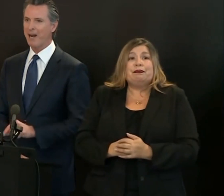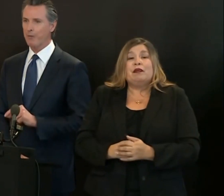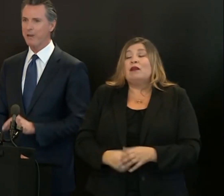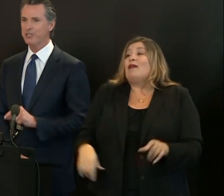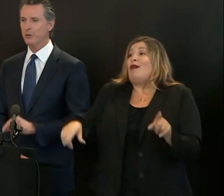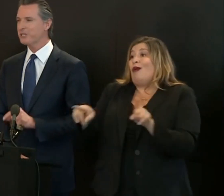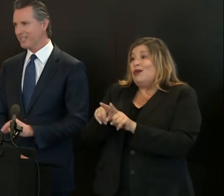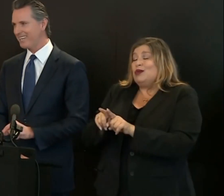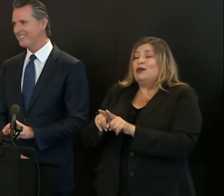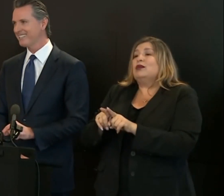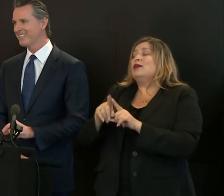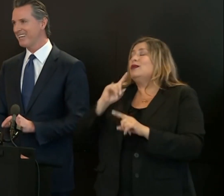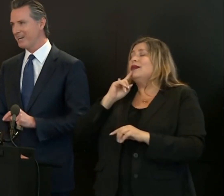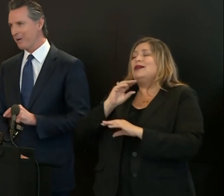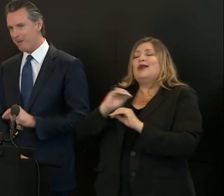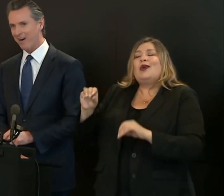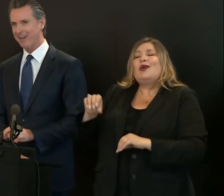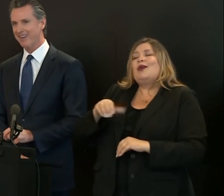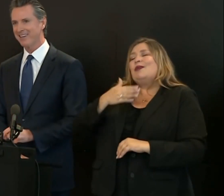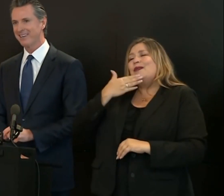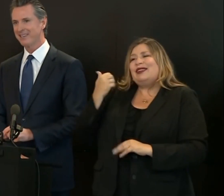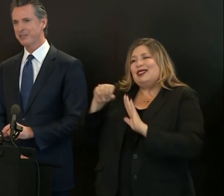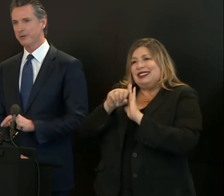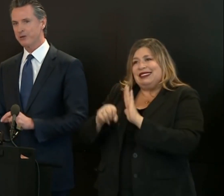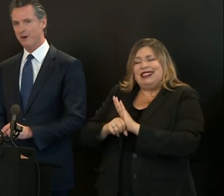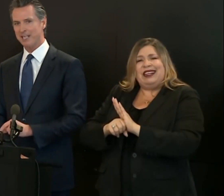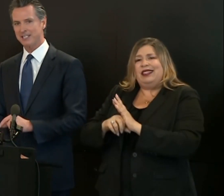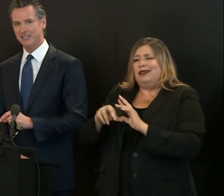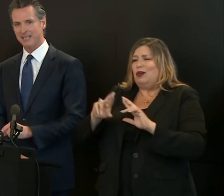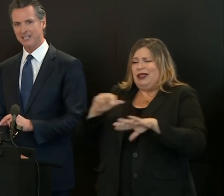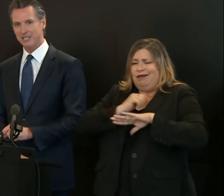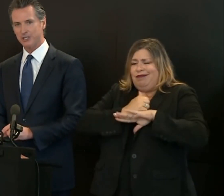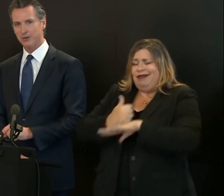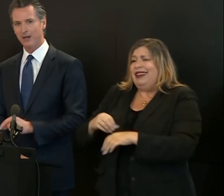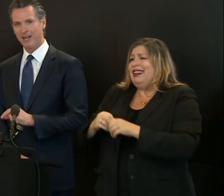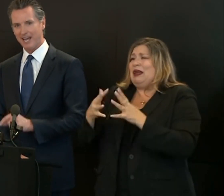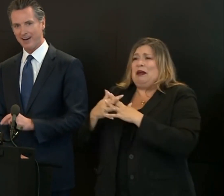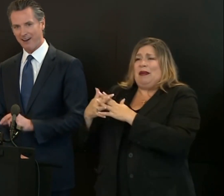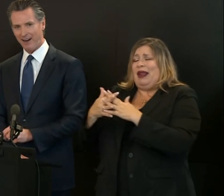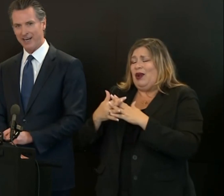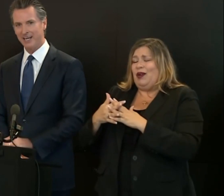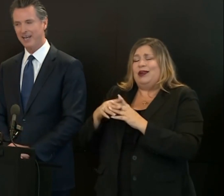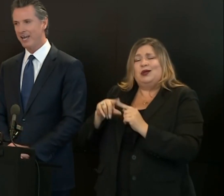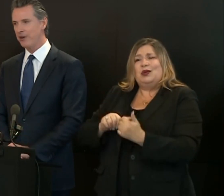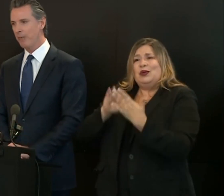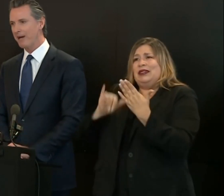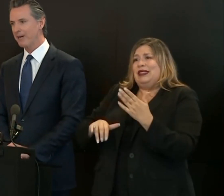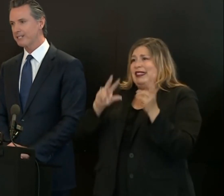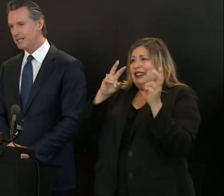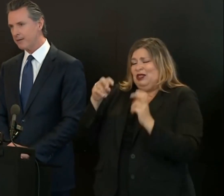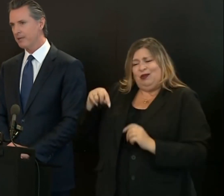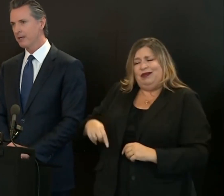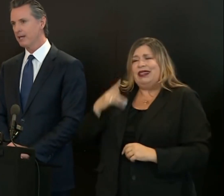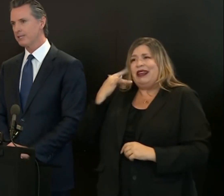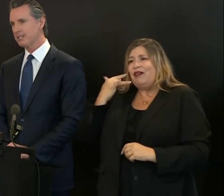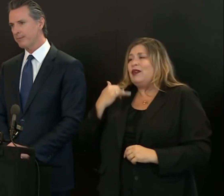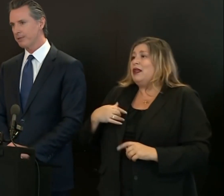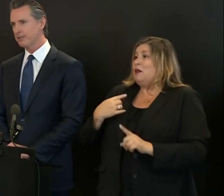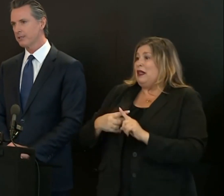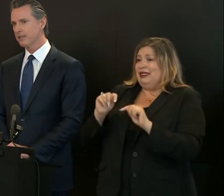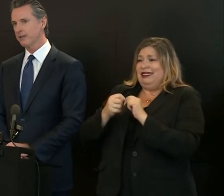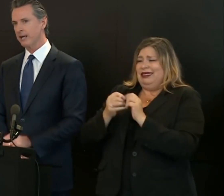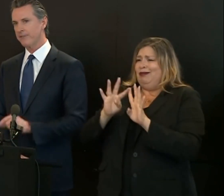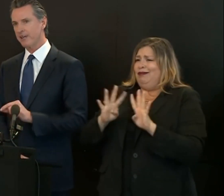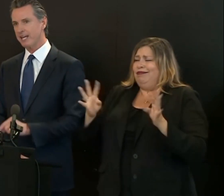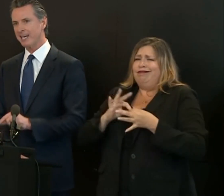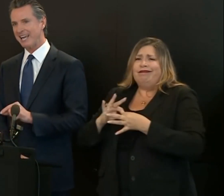no better resource state in America to address this issue head on, and no better team